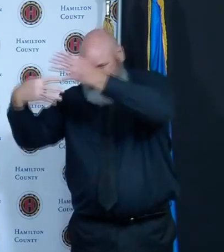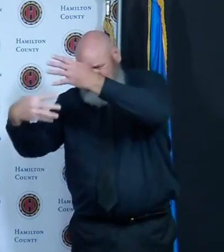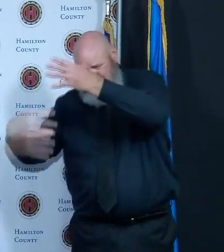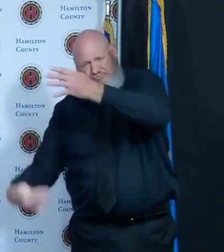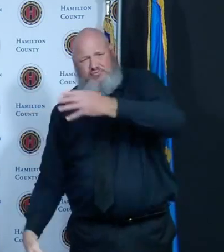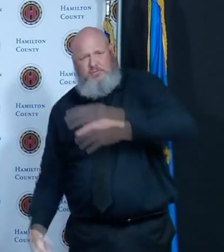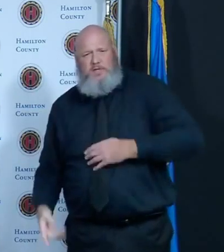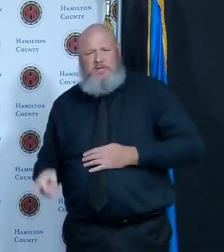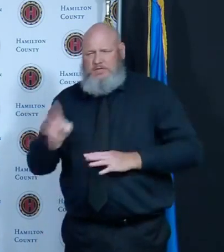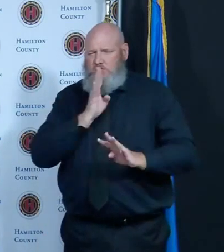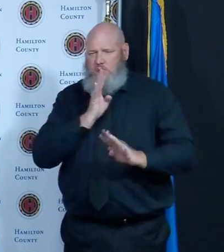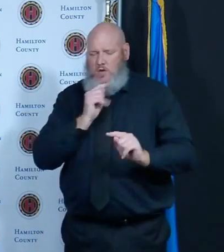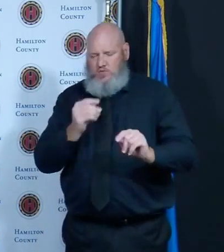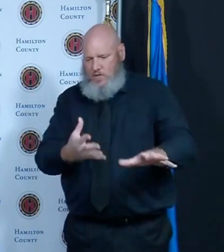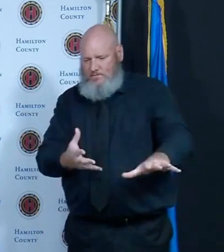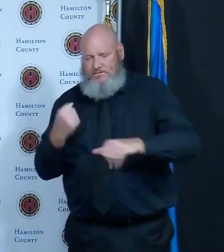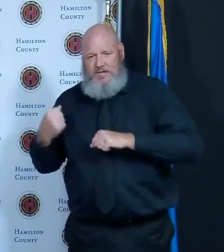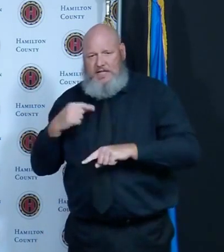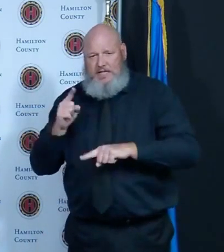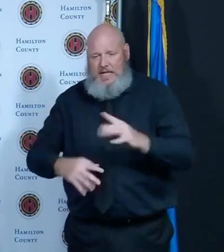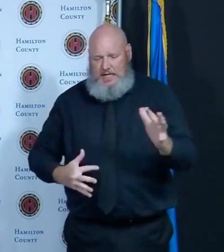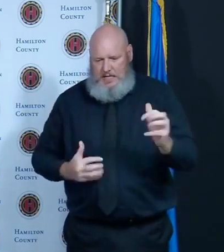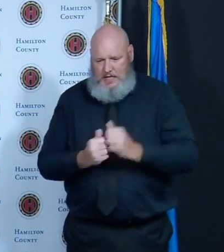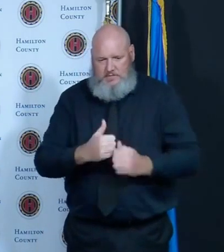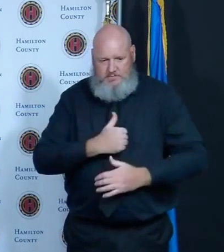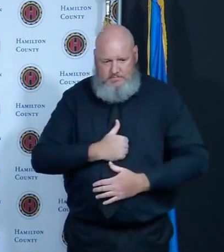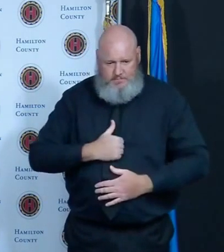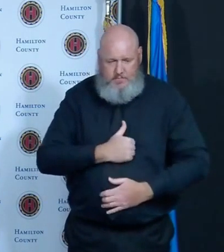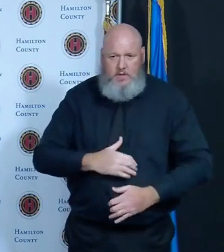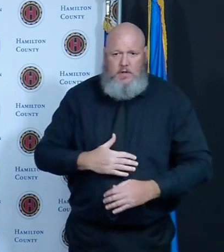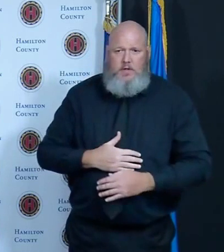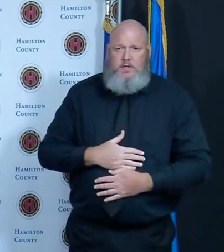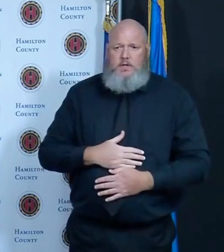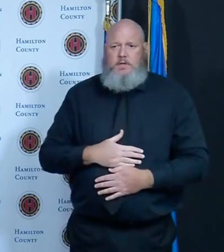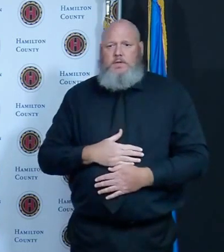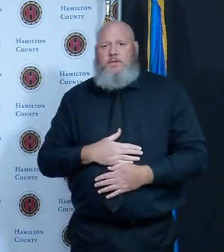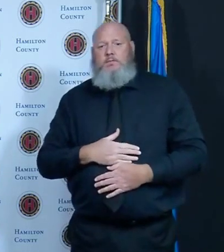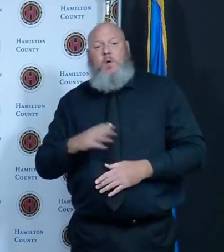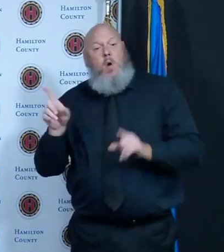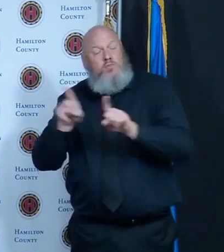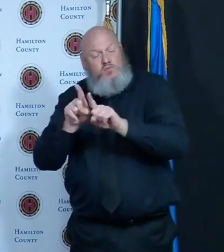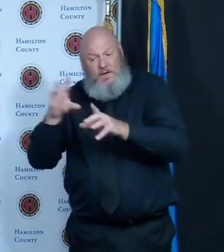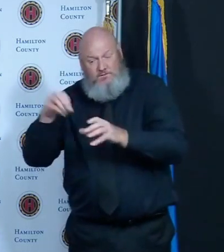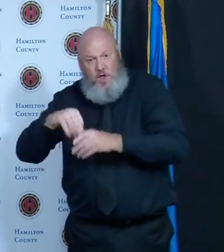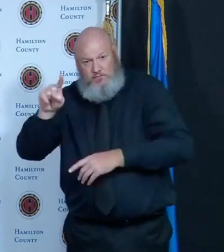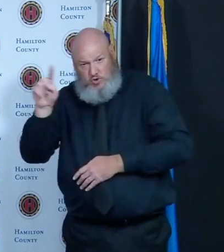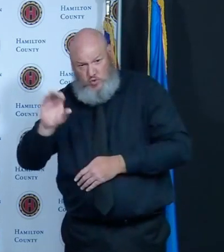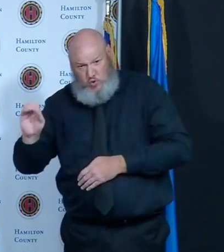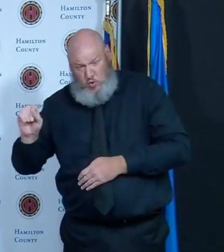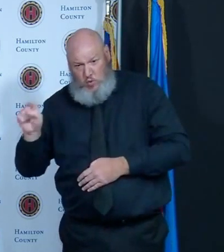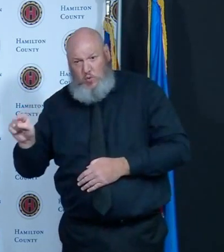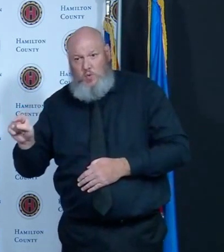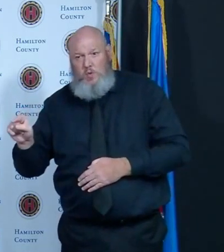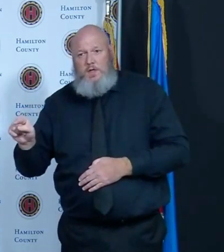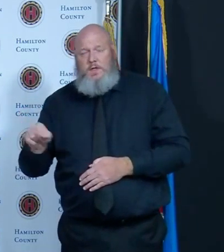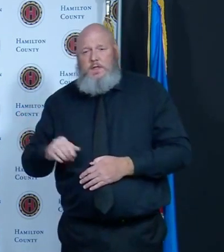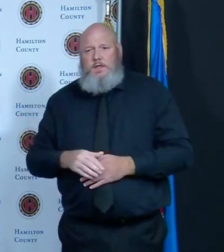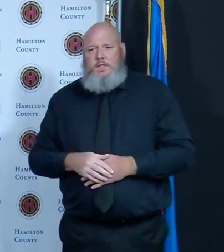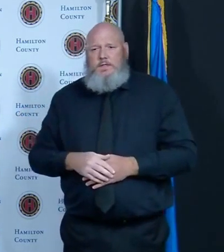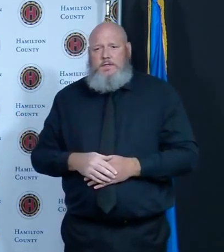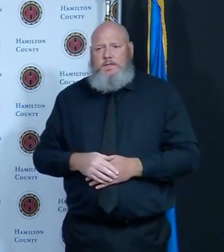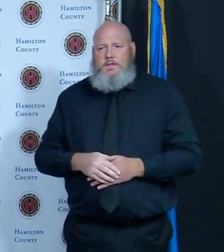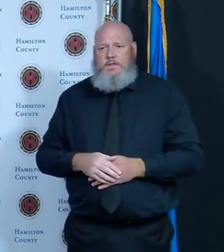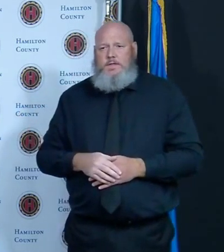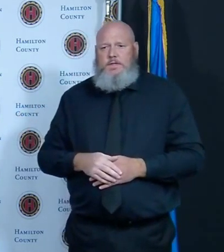things during these very challenging times. And now, I'd like to introduce one of HCDC Business Center's